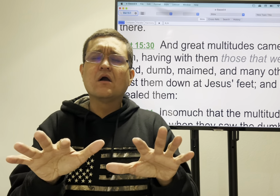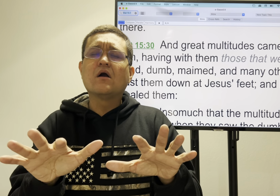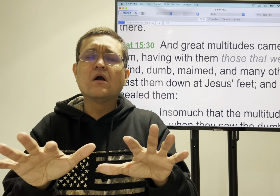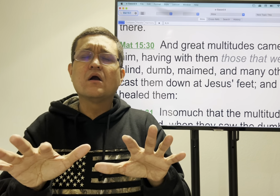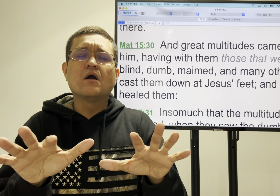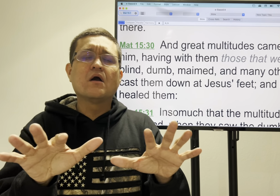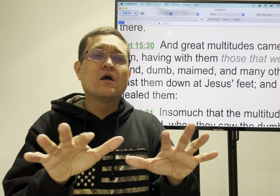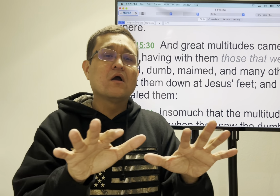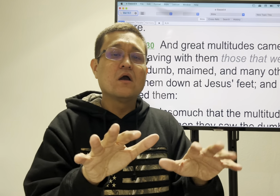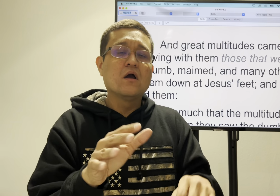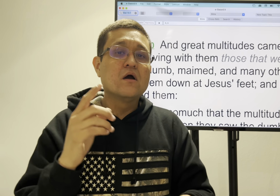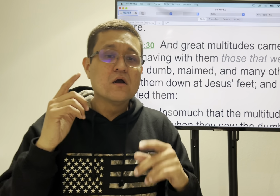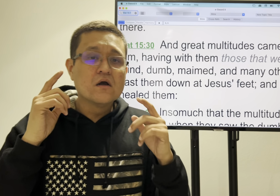blind,